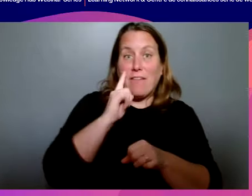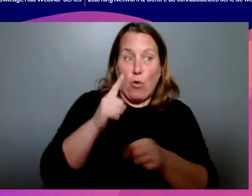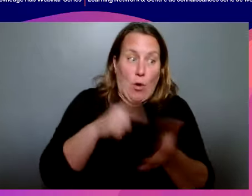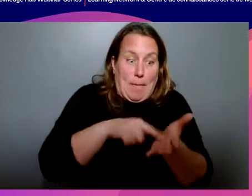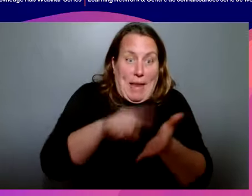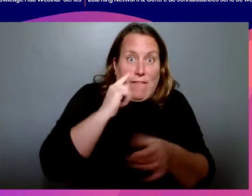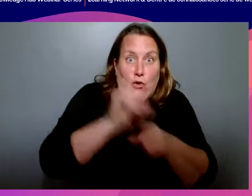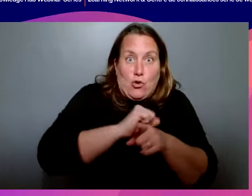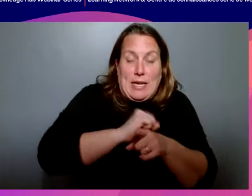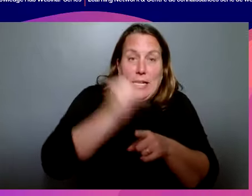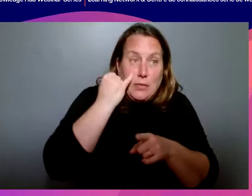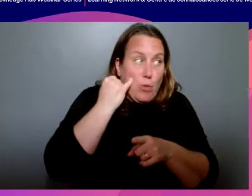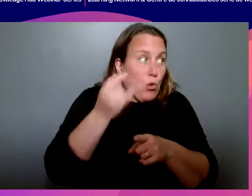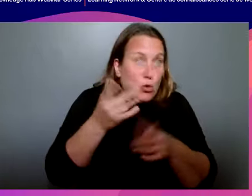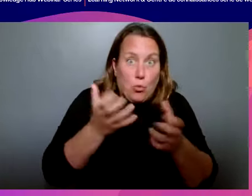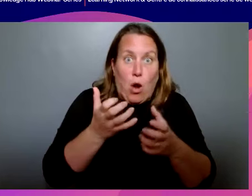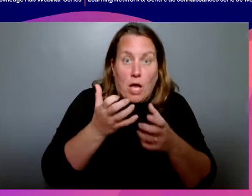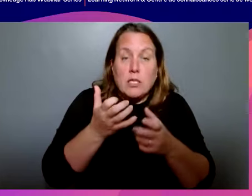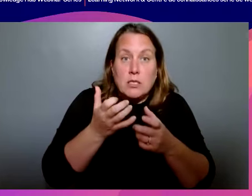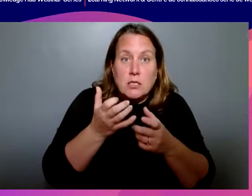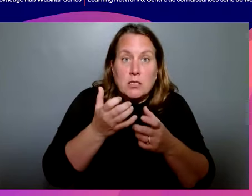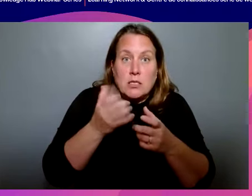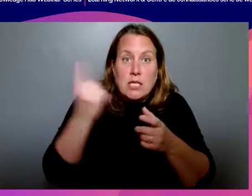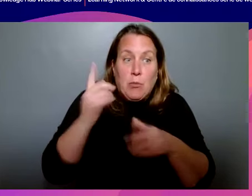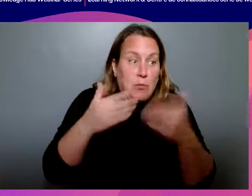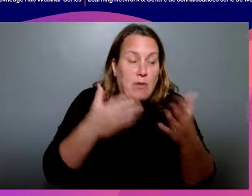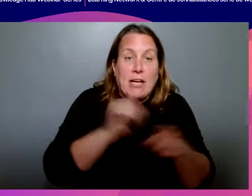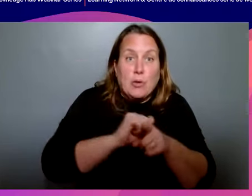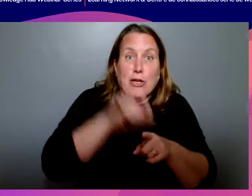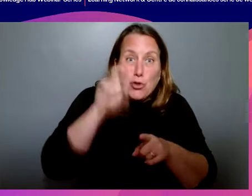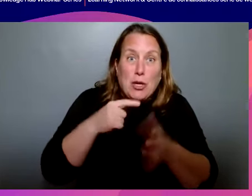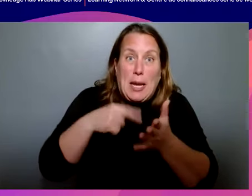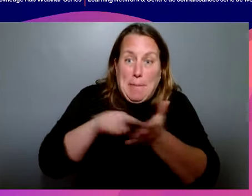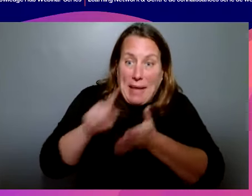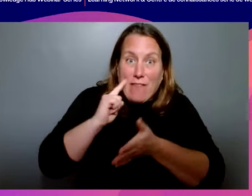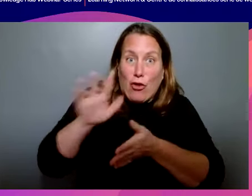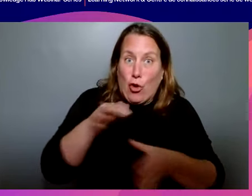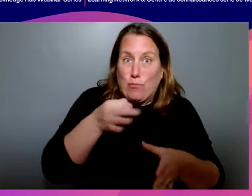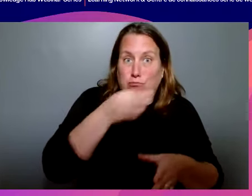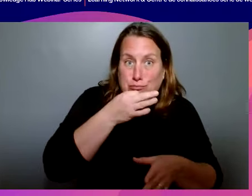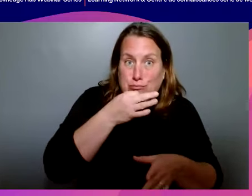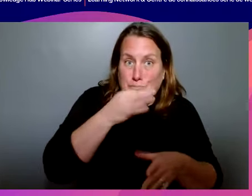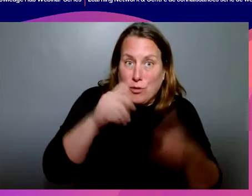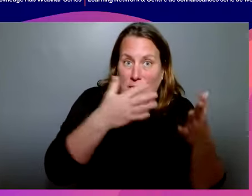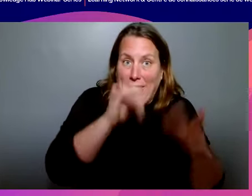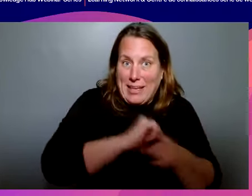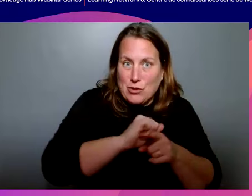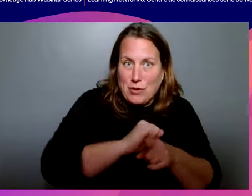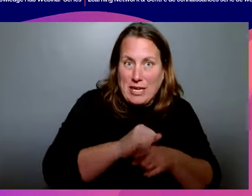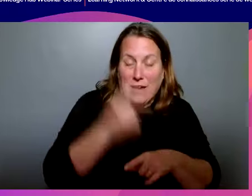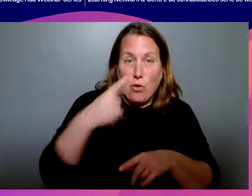marginalized folks to come in and do training, you should be paying them for their expertise and work. And it should, in terms of like